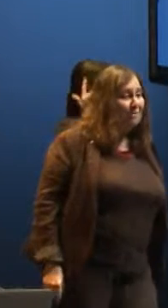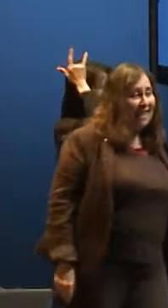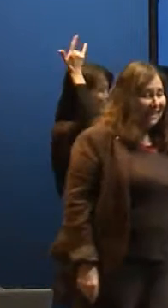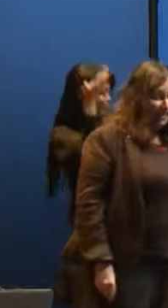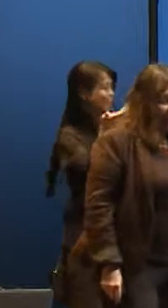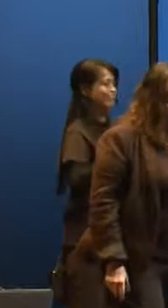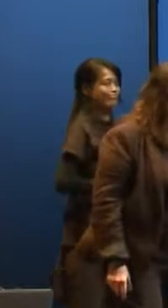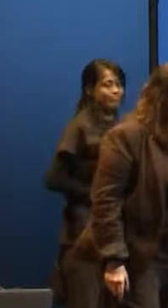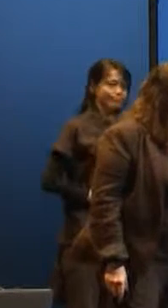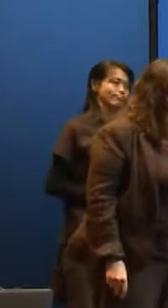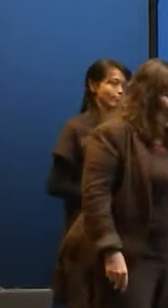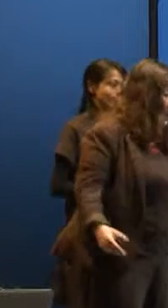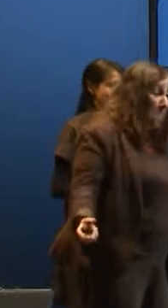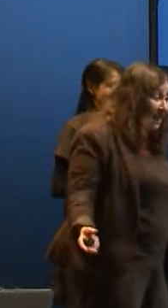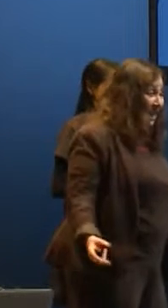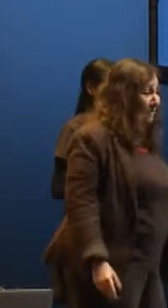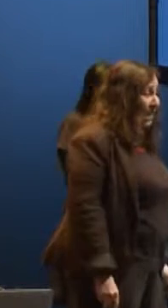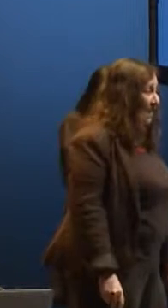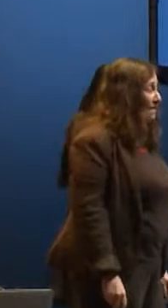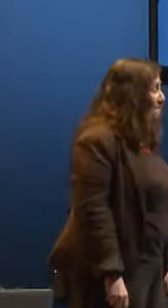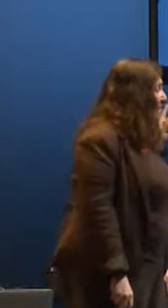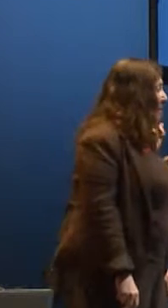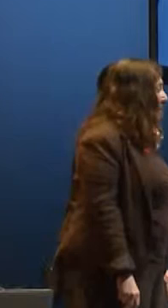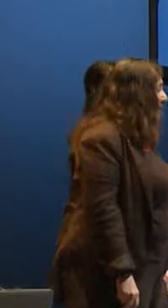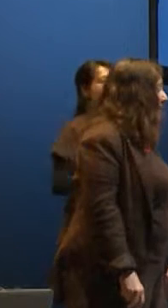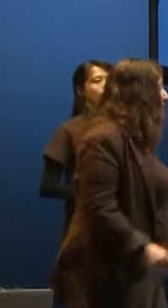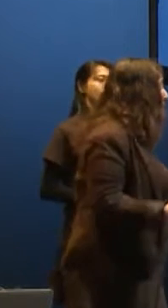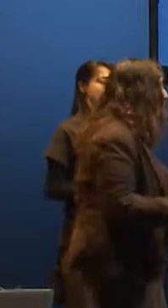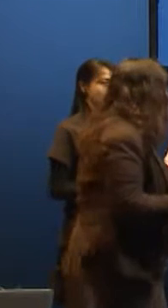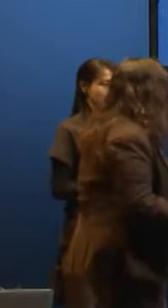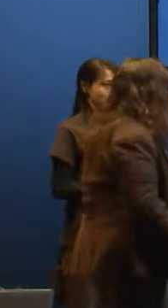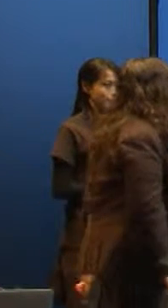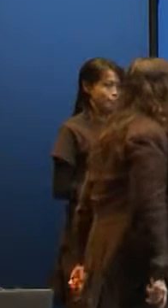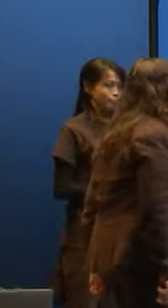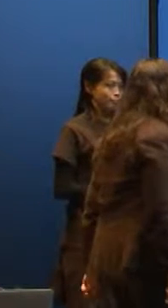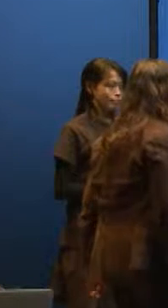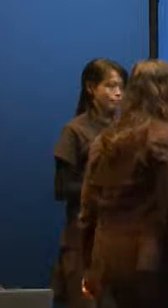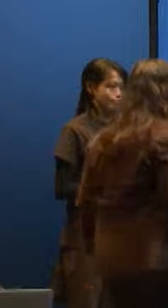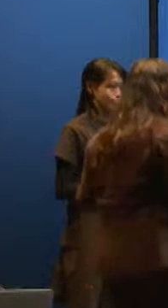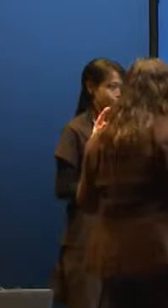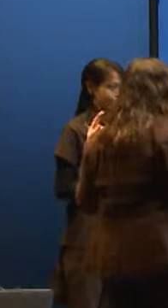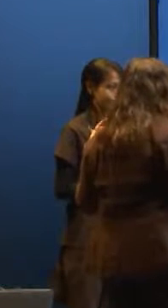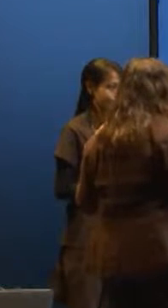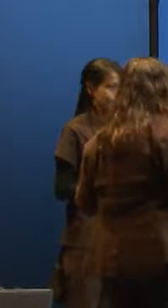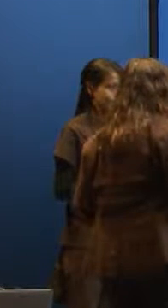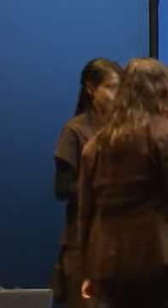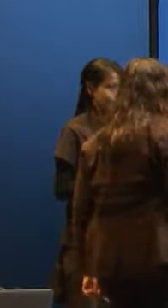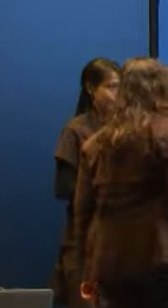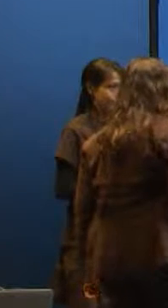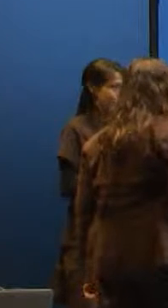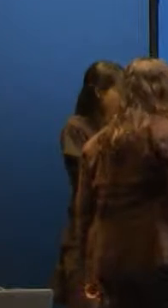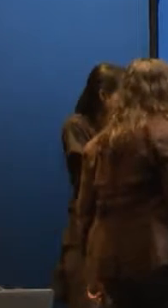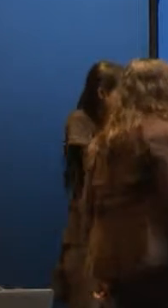more amazing, it gets better and better, I can also make pictures in this space